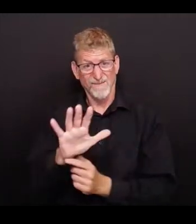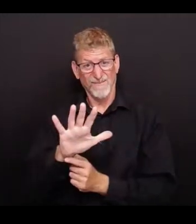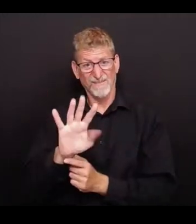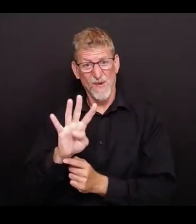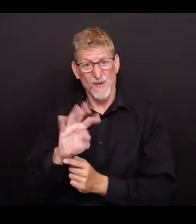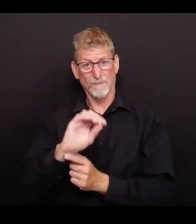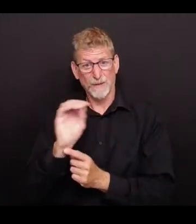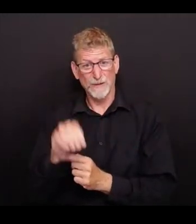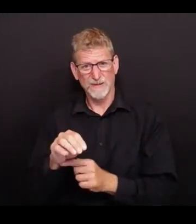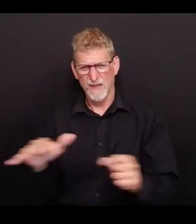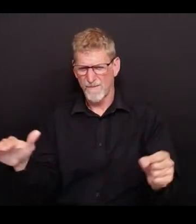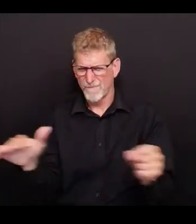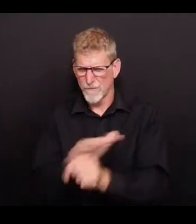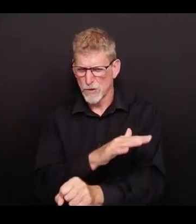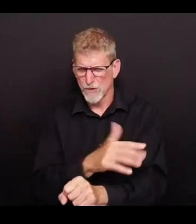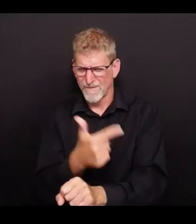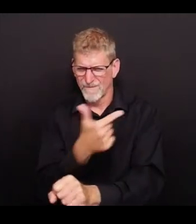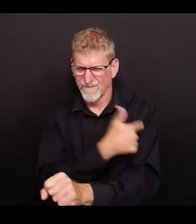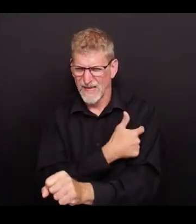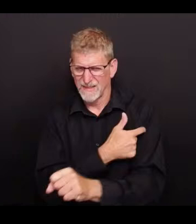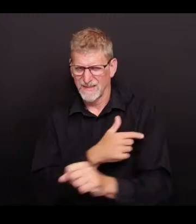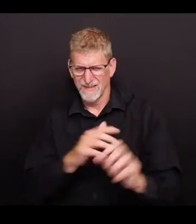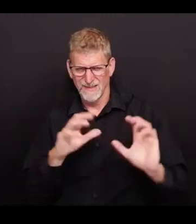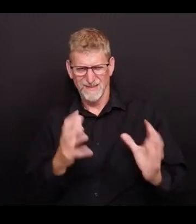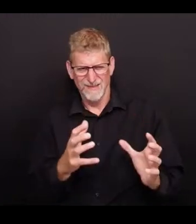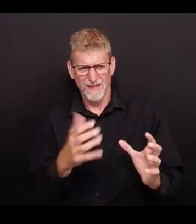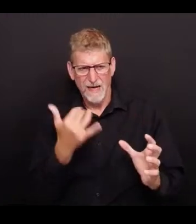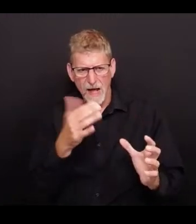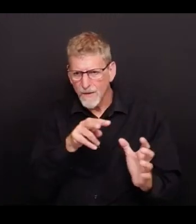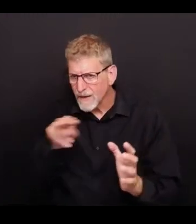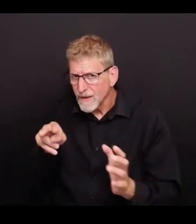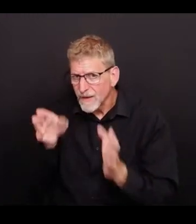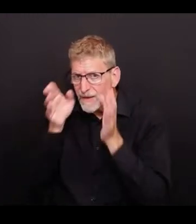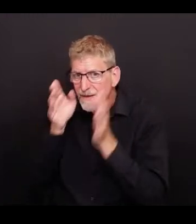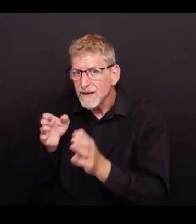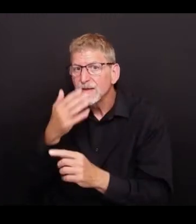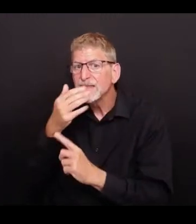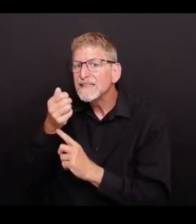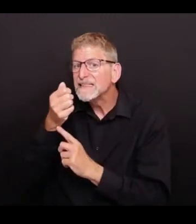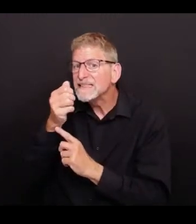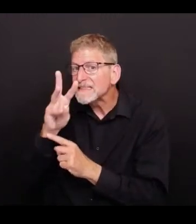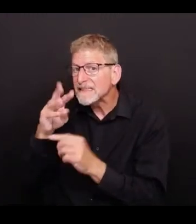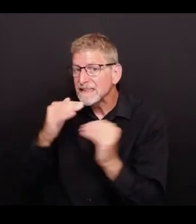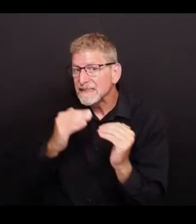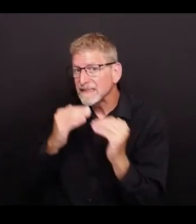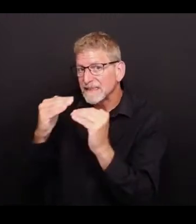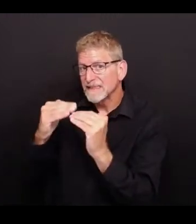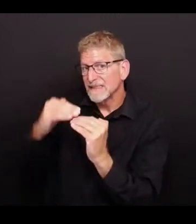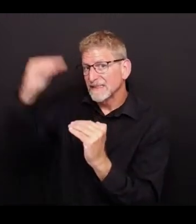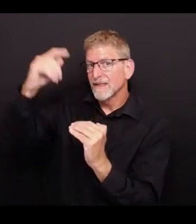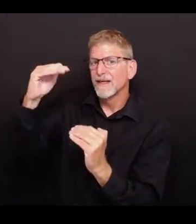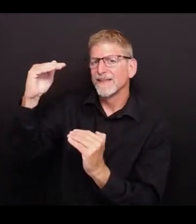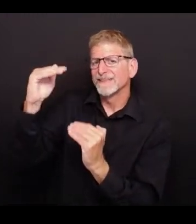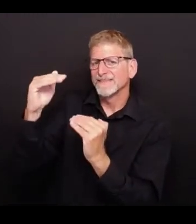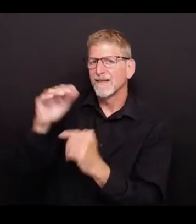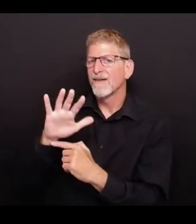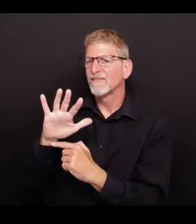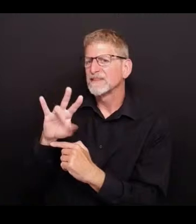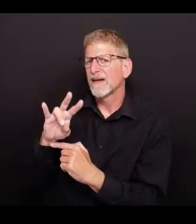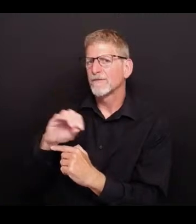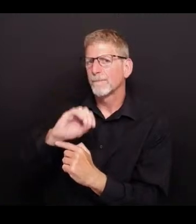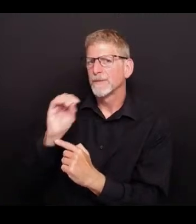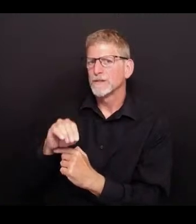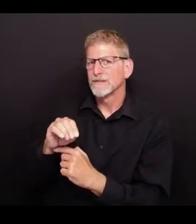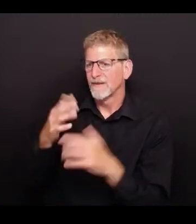their vaccination series. When we move to 16 and older, it's 57% that have completed the